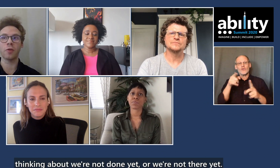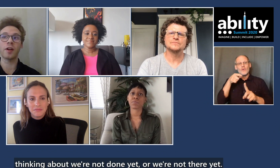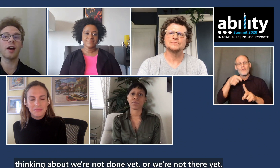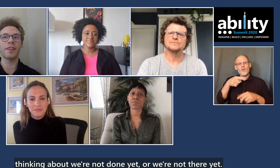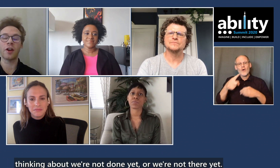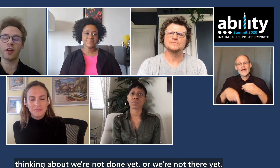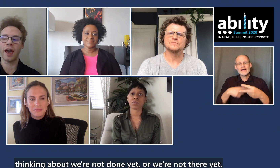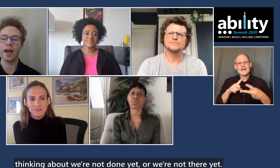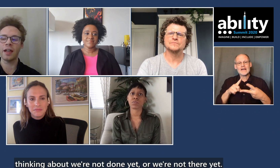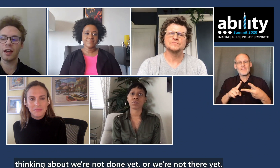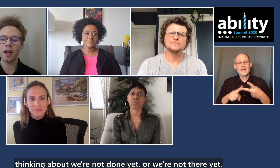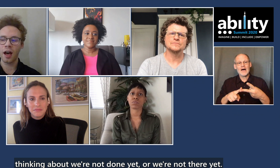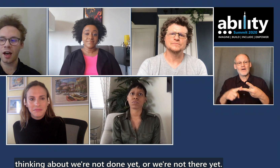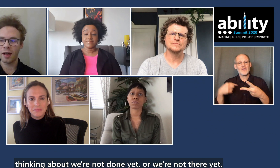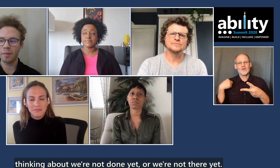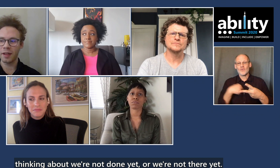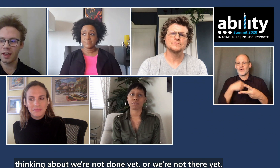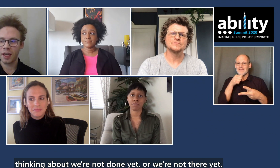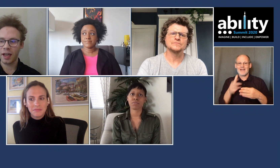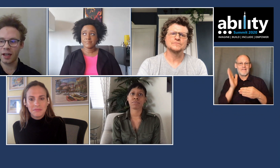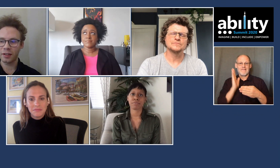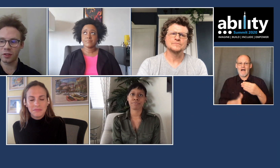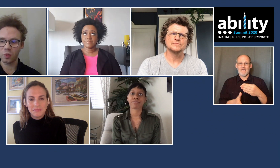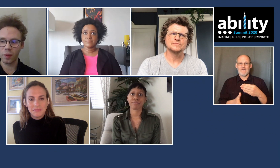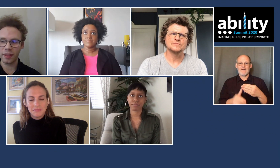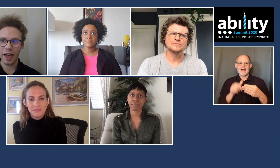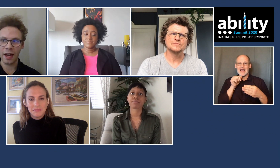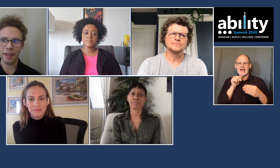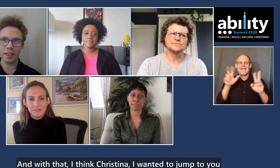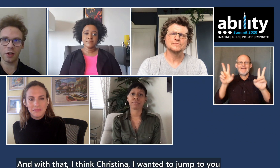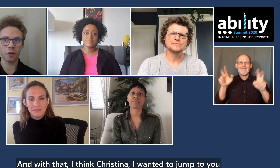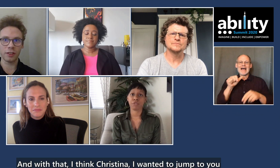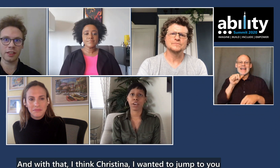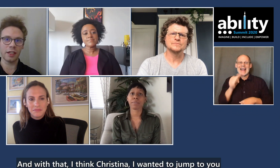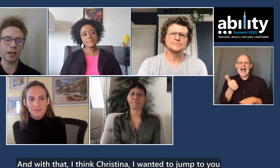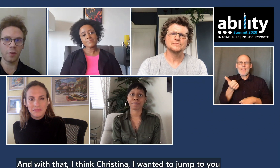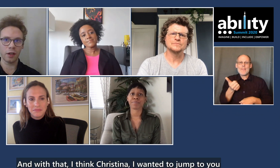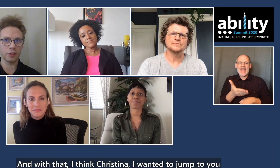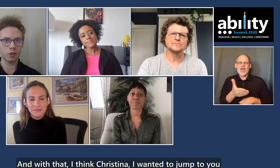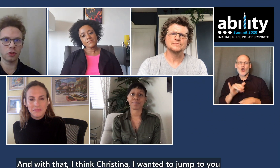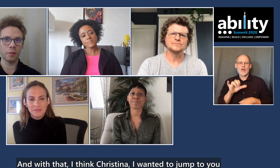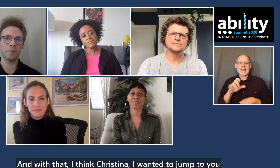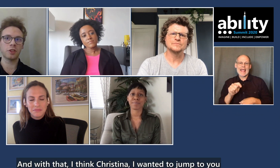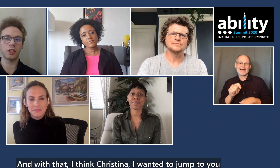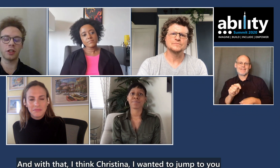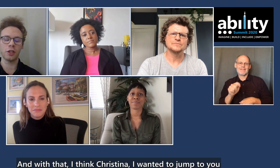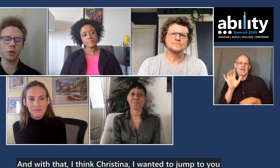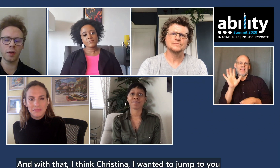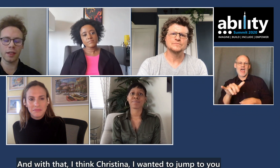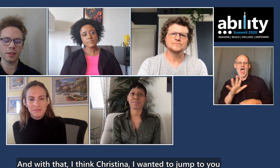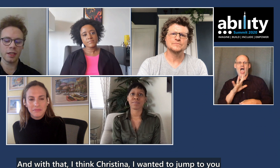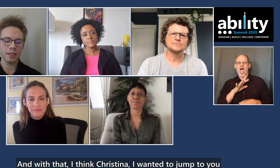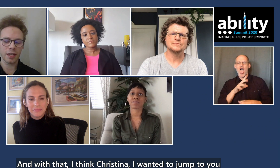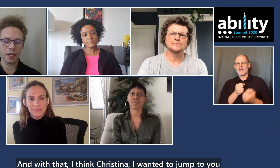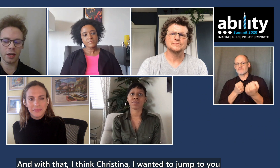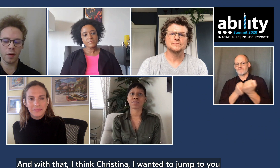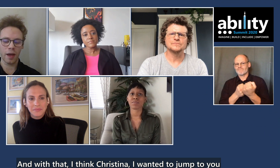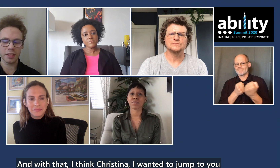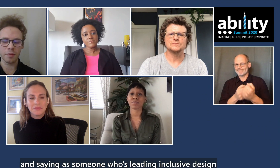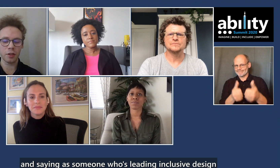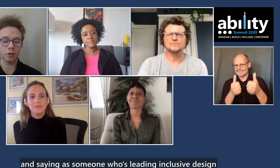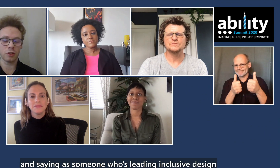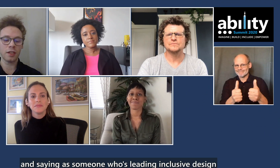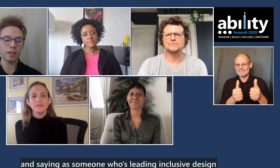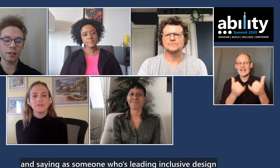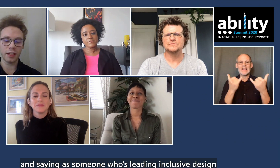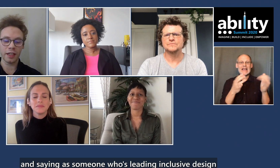done yet or we're not there yet. And with that, I think, Christina, I wanted to jump to you and say,